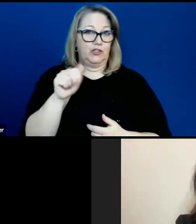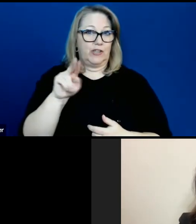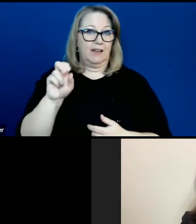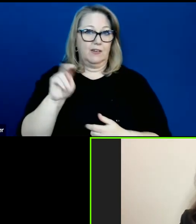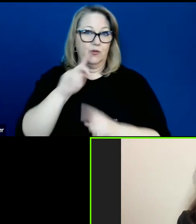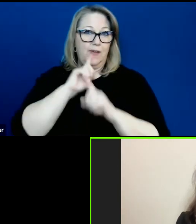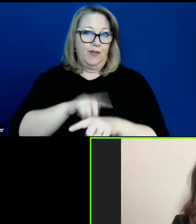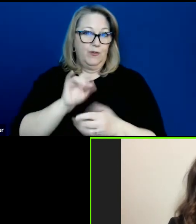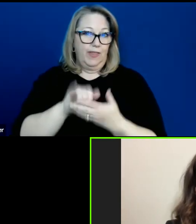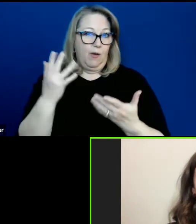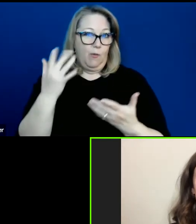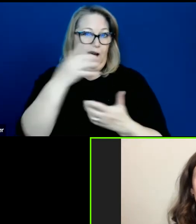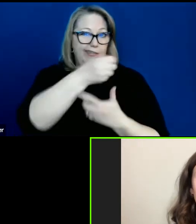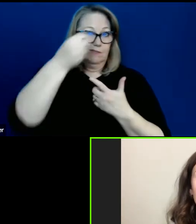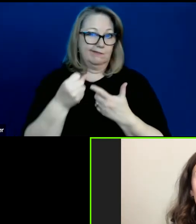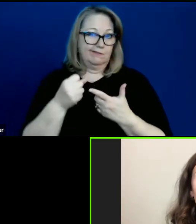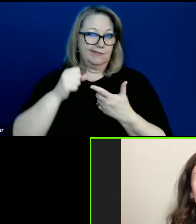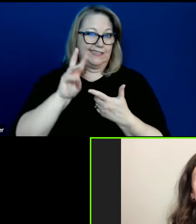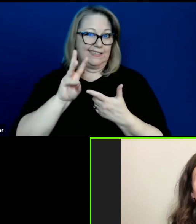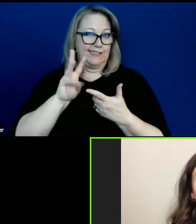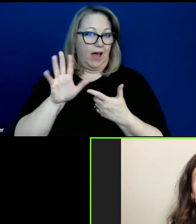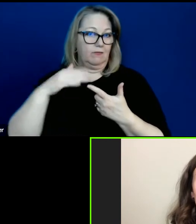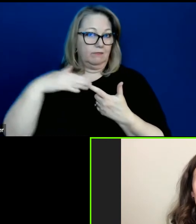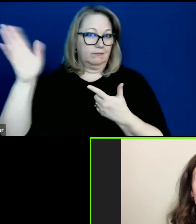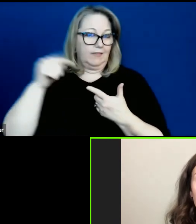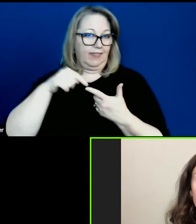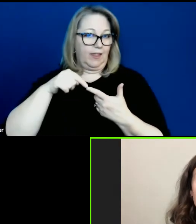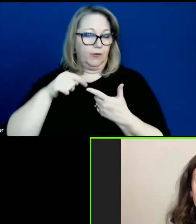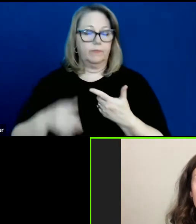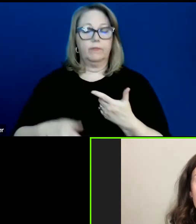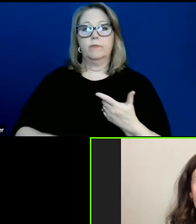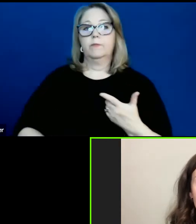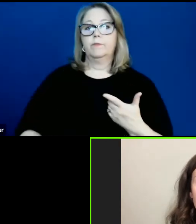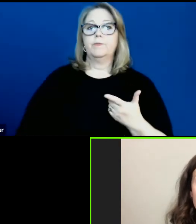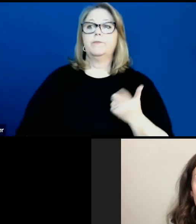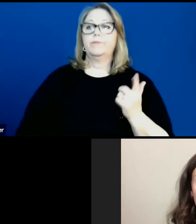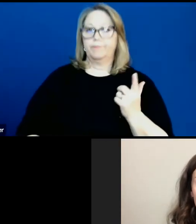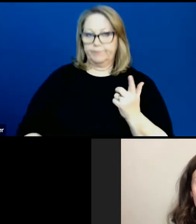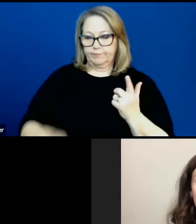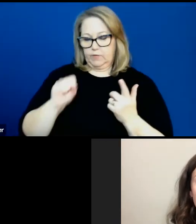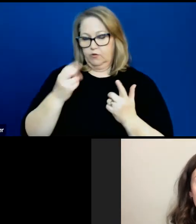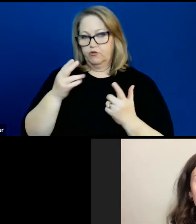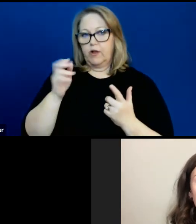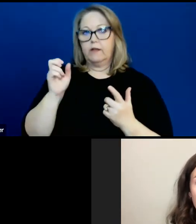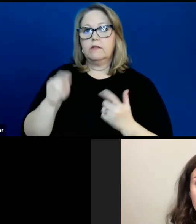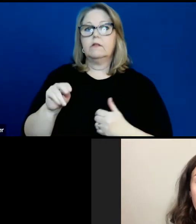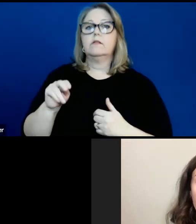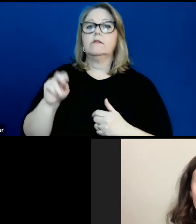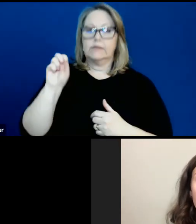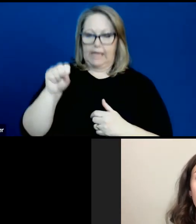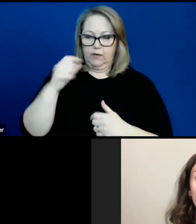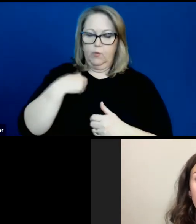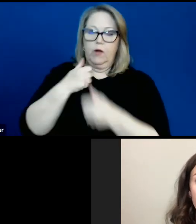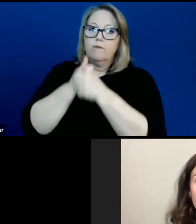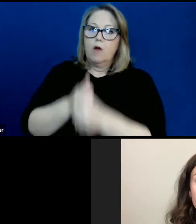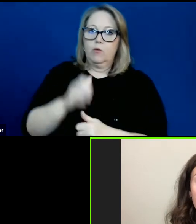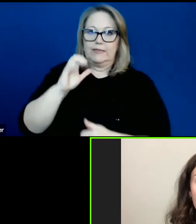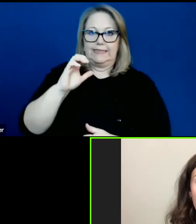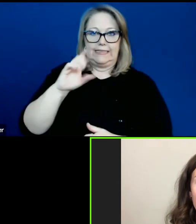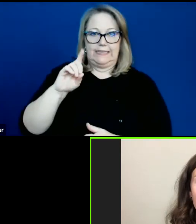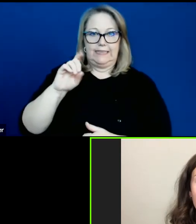Thank you, Governor, and thank you for the question. We will be following CDC's Advisory Committee on Immunization Practice Framework and they